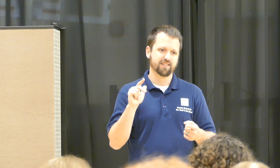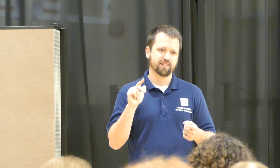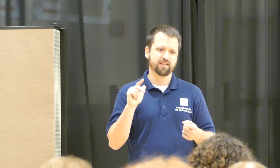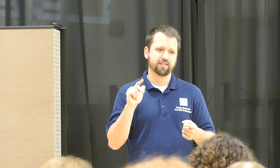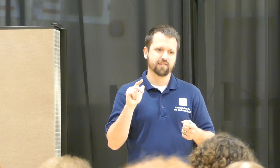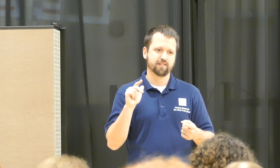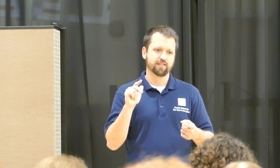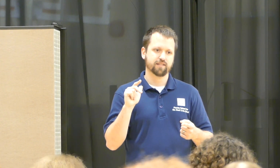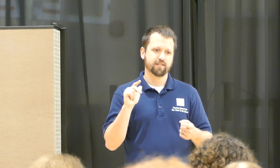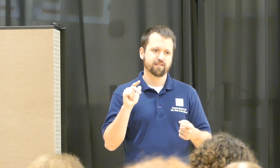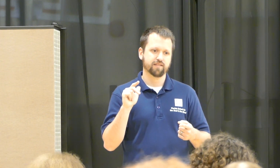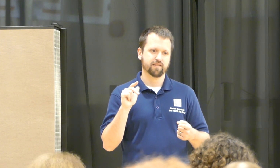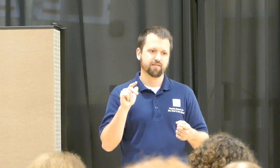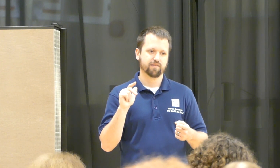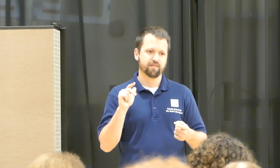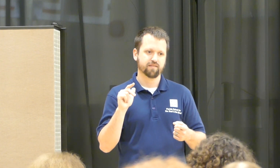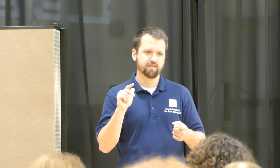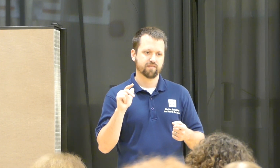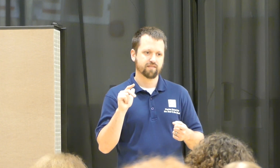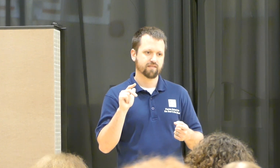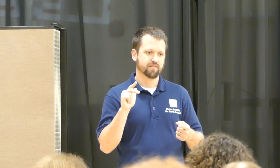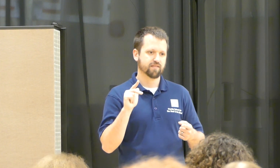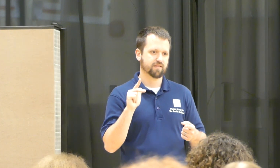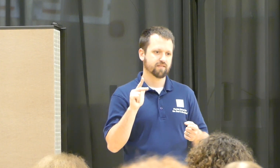That's inside, right? Maybe it's right beside me.